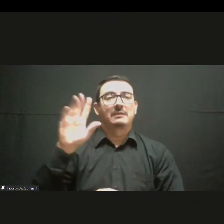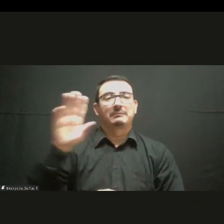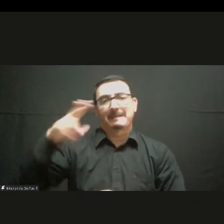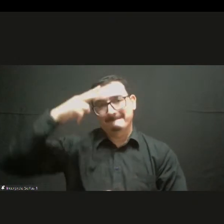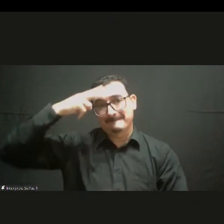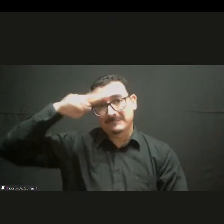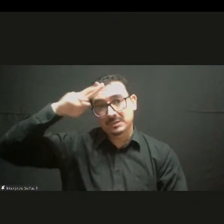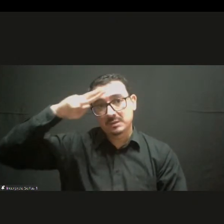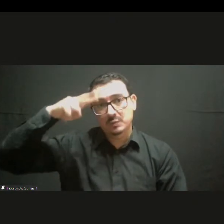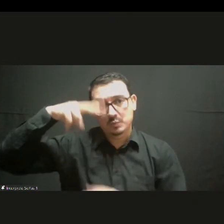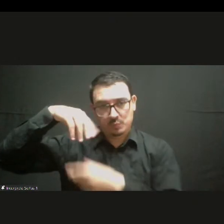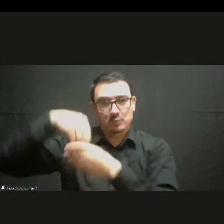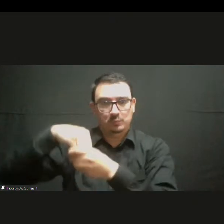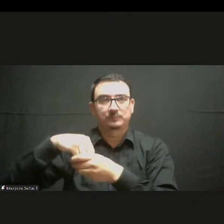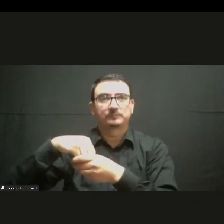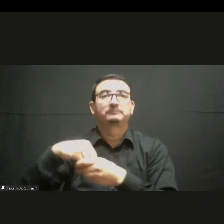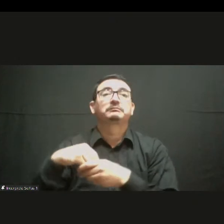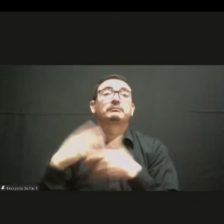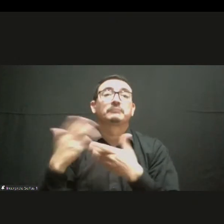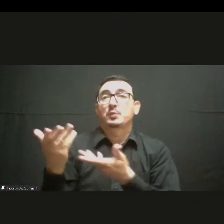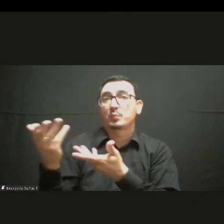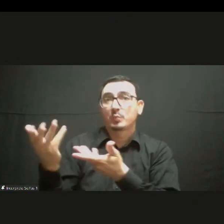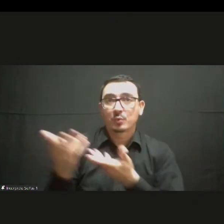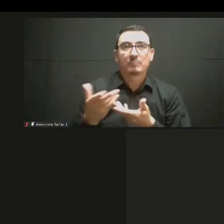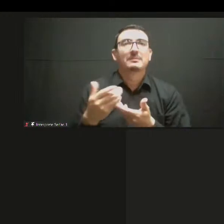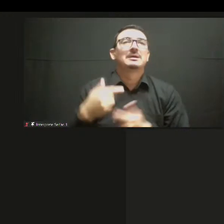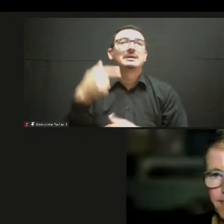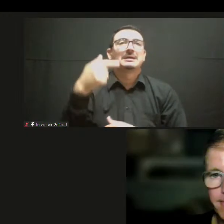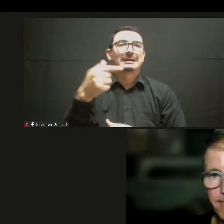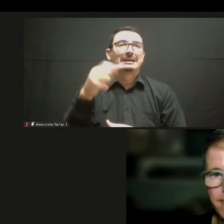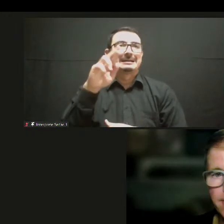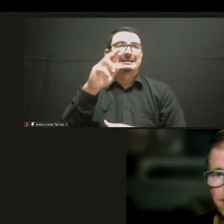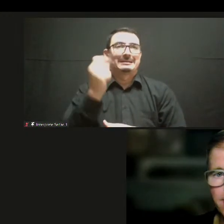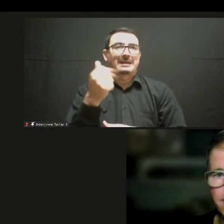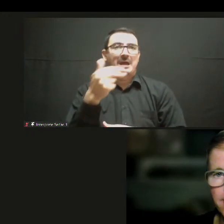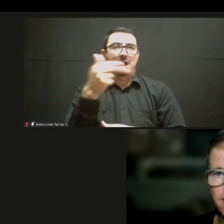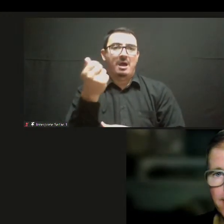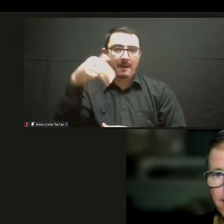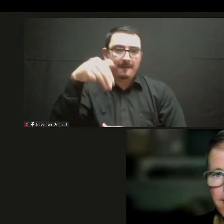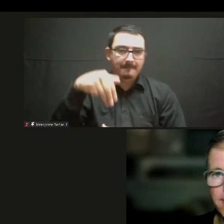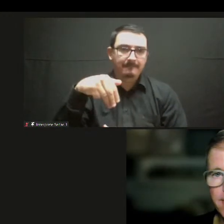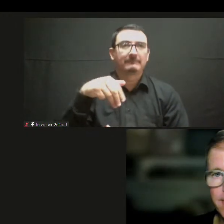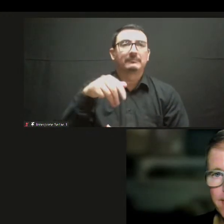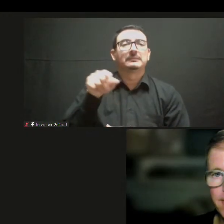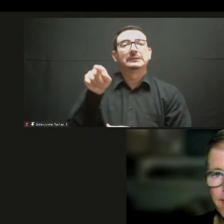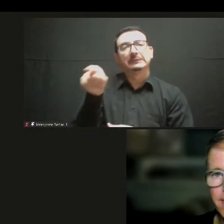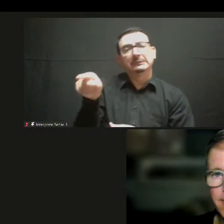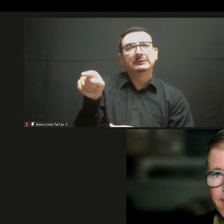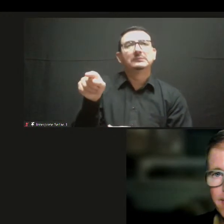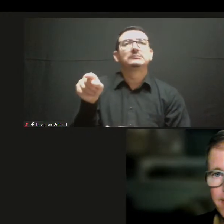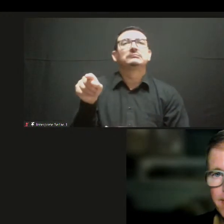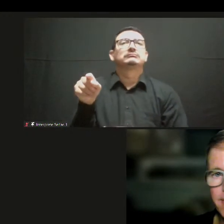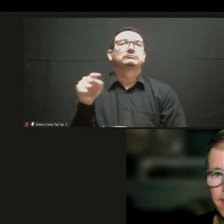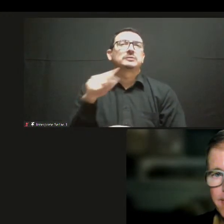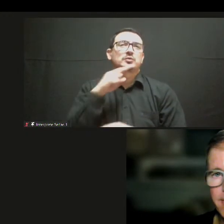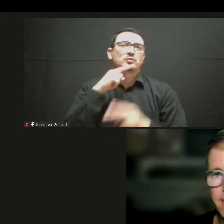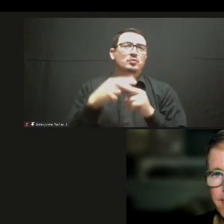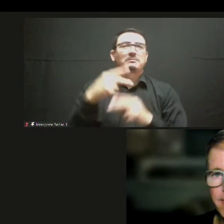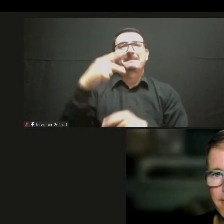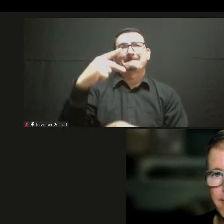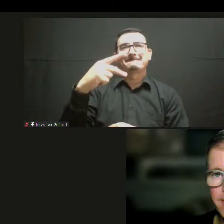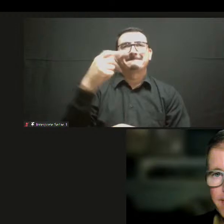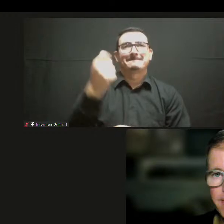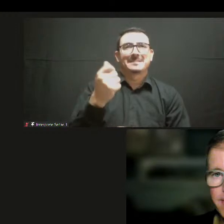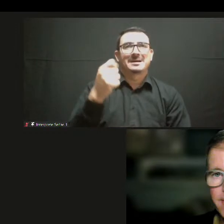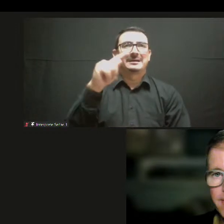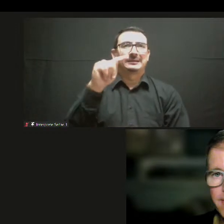the Pacific Asia Travel Association. And please ask him if he can provide some insights